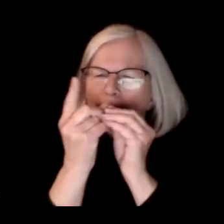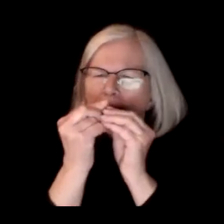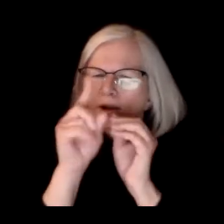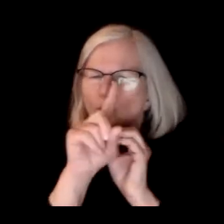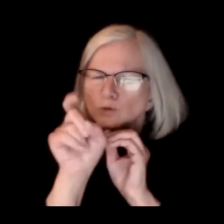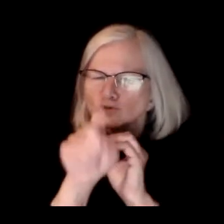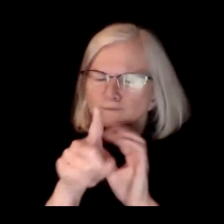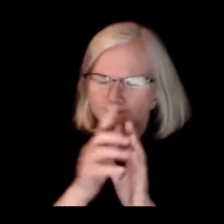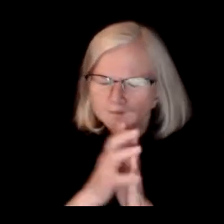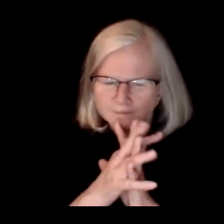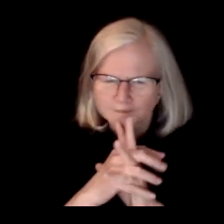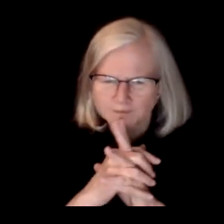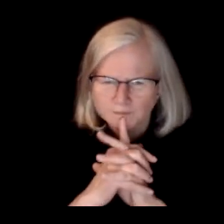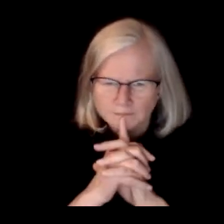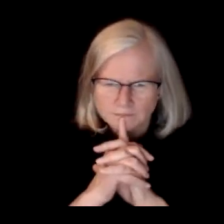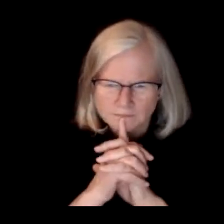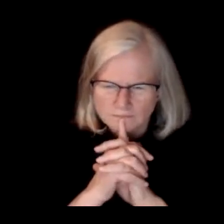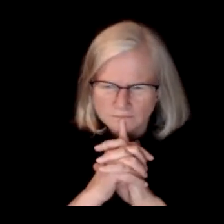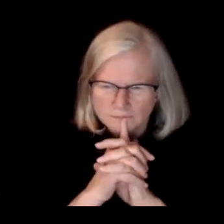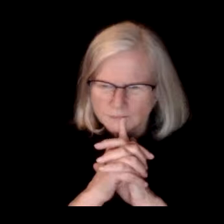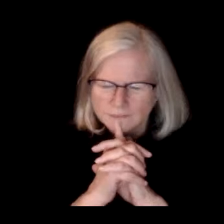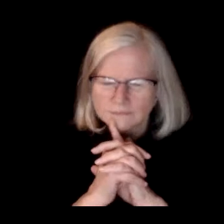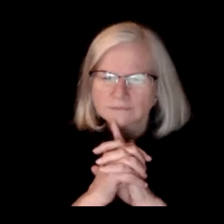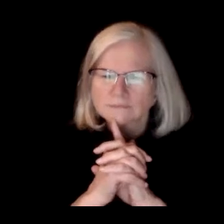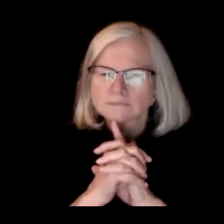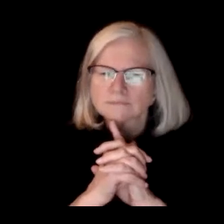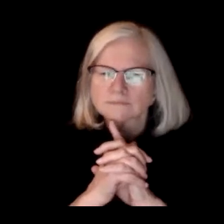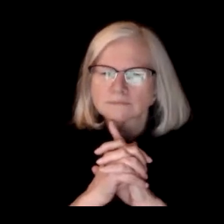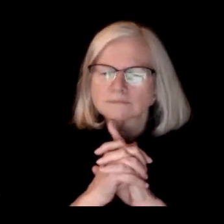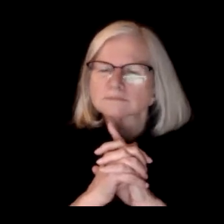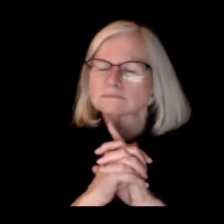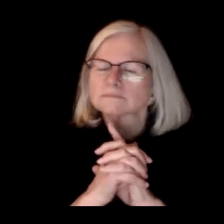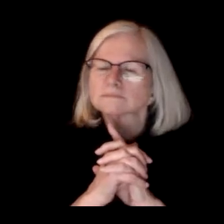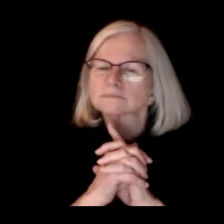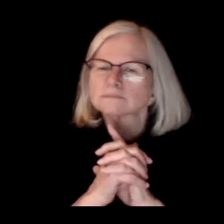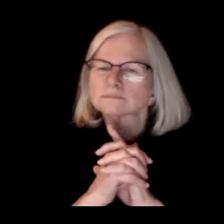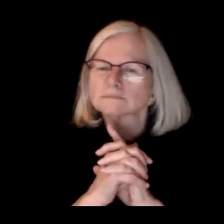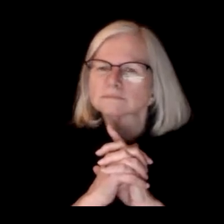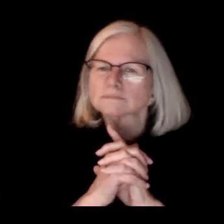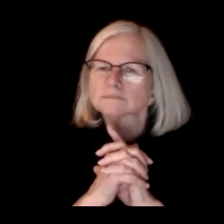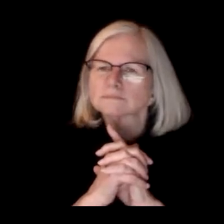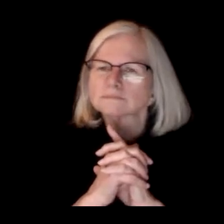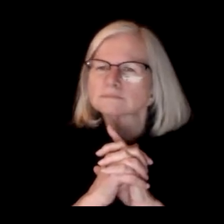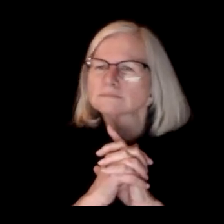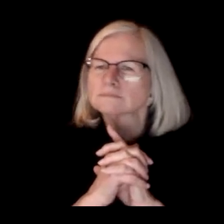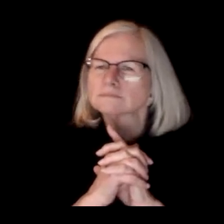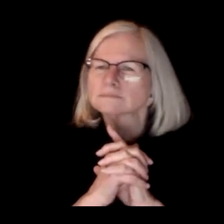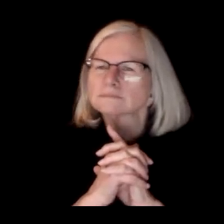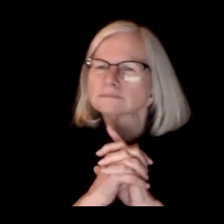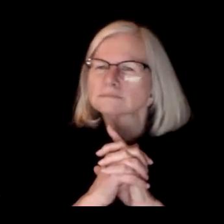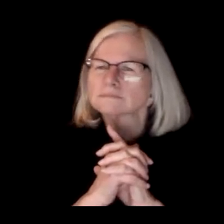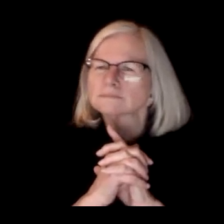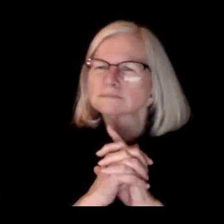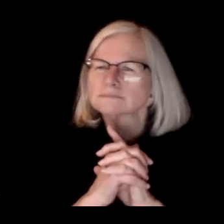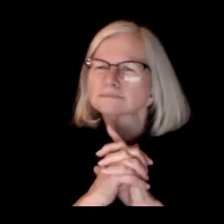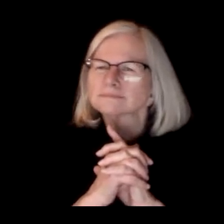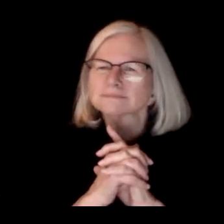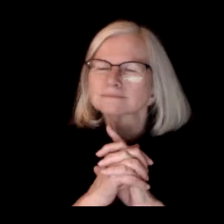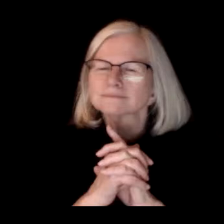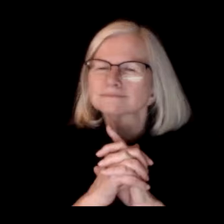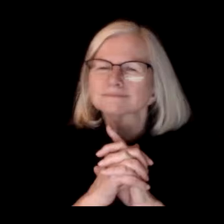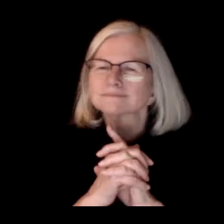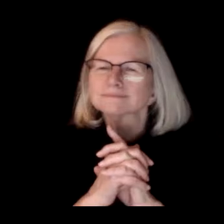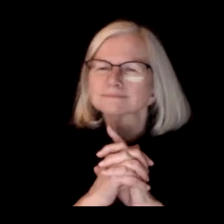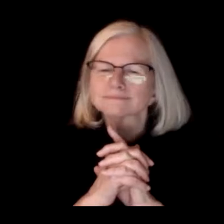Your next question comes from the line of Mr. Steve Kornowski of Associated Press. Your line is open. You may ask your question. Yeah,